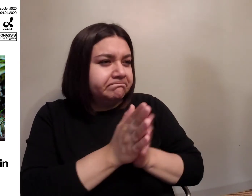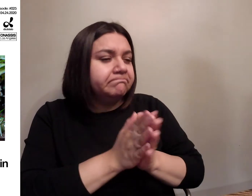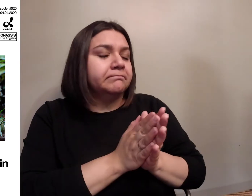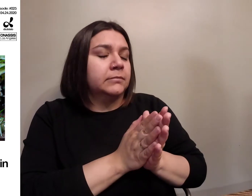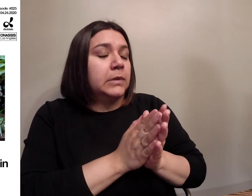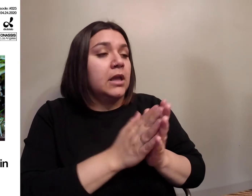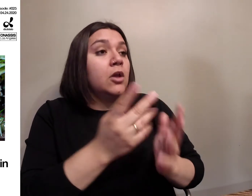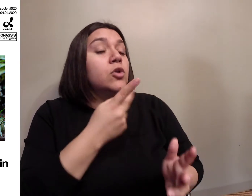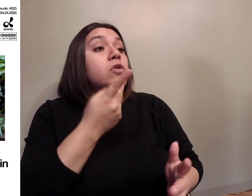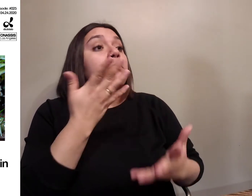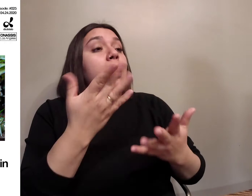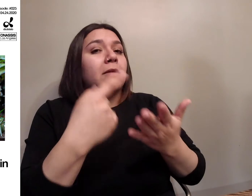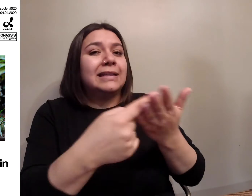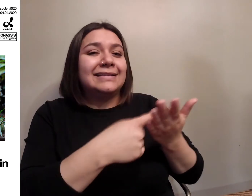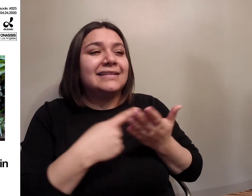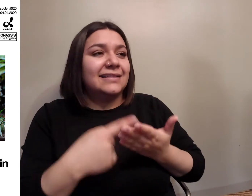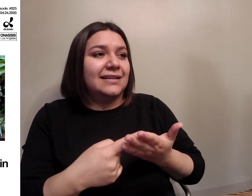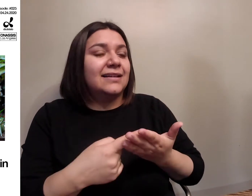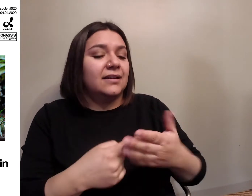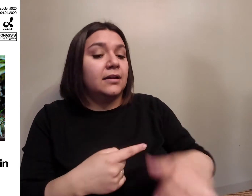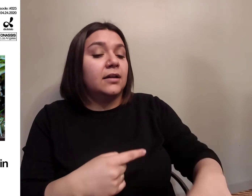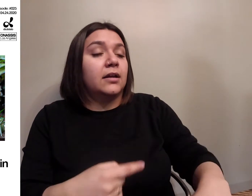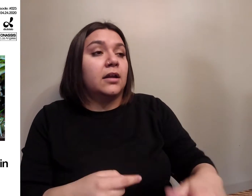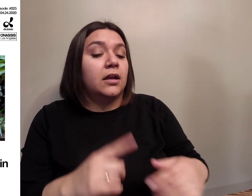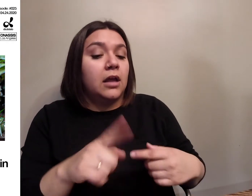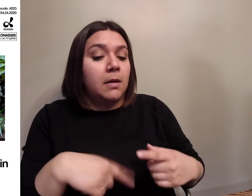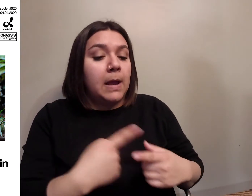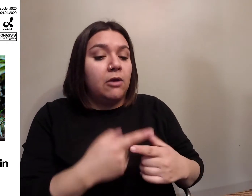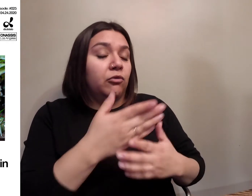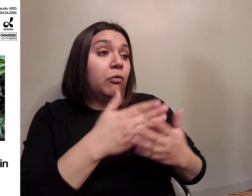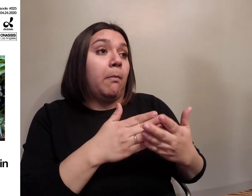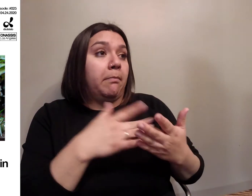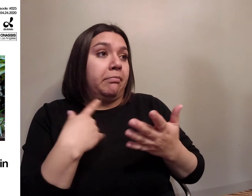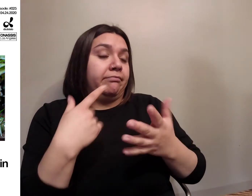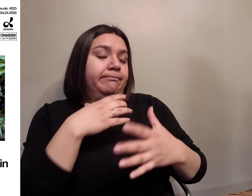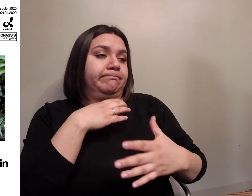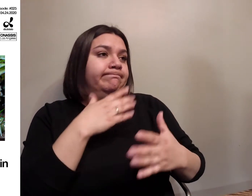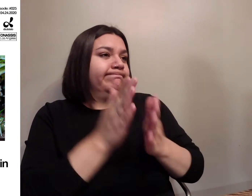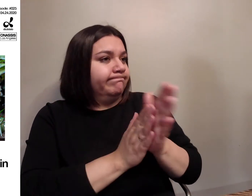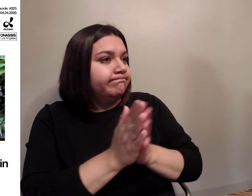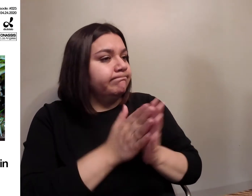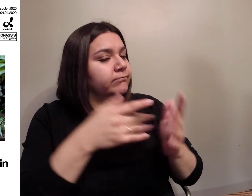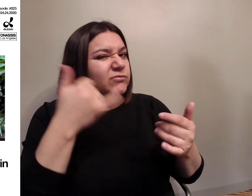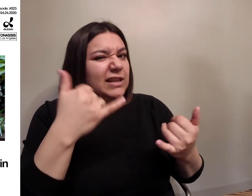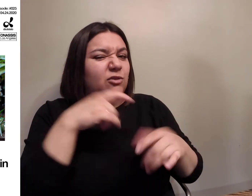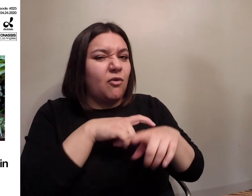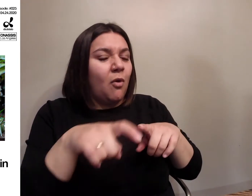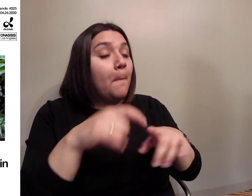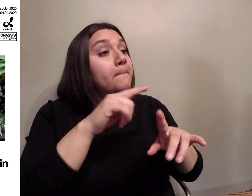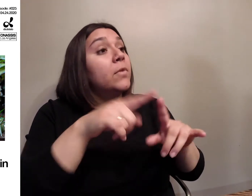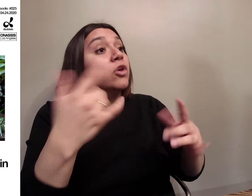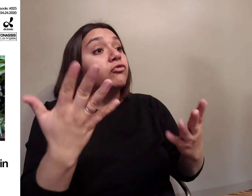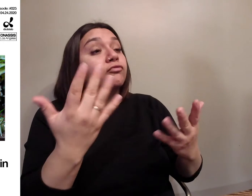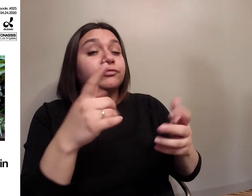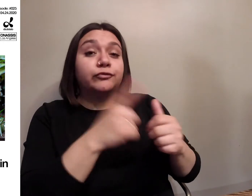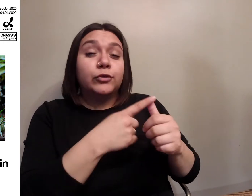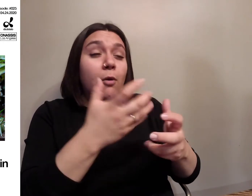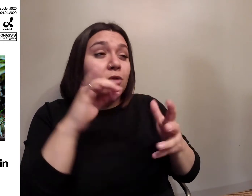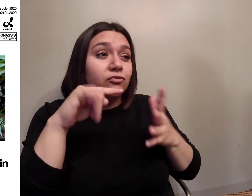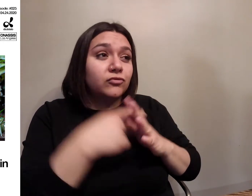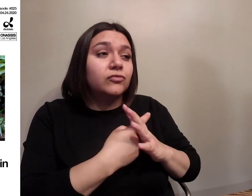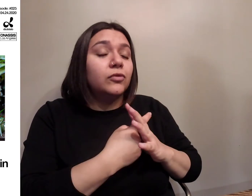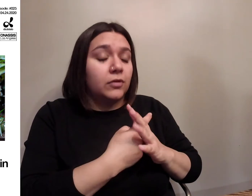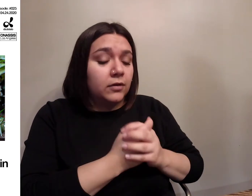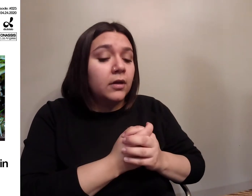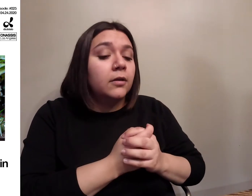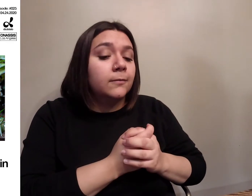I know that you and I share quite a few passions, and probably we will be speaking about